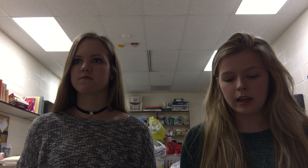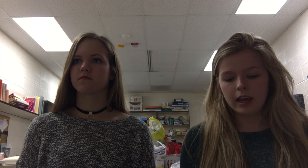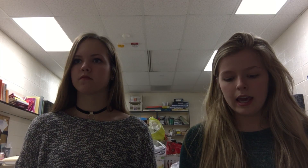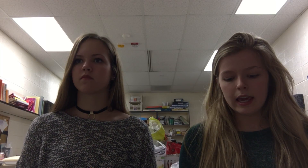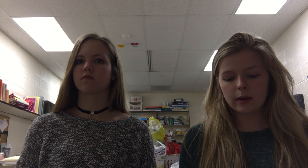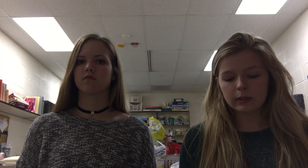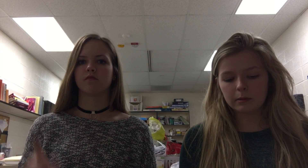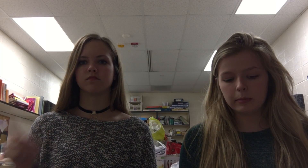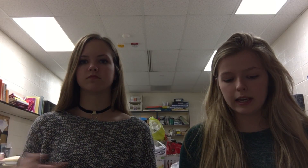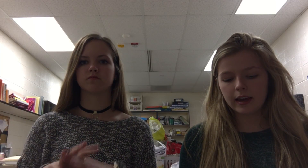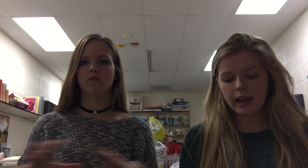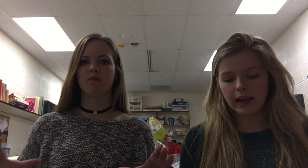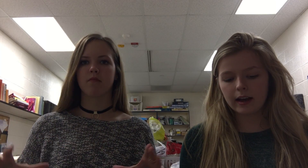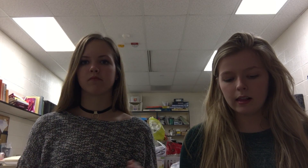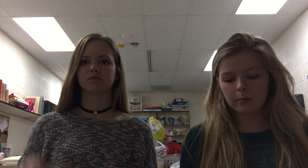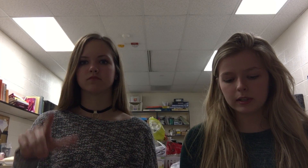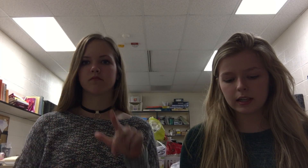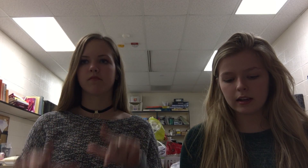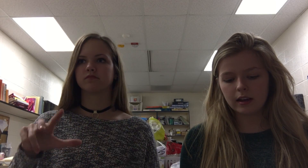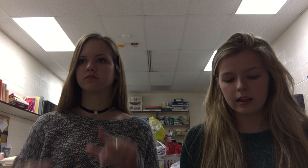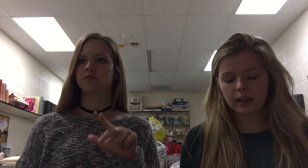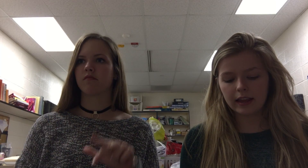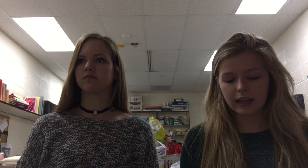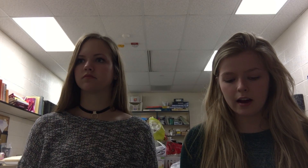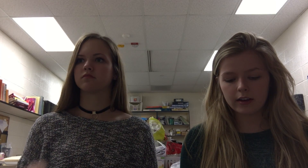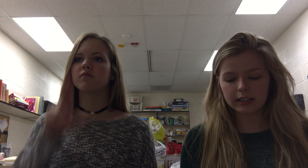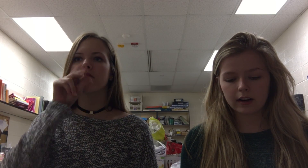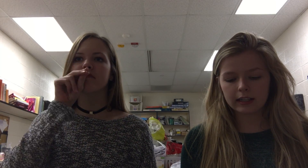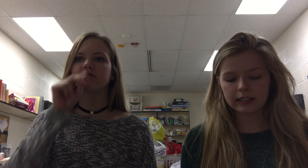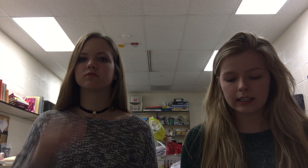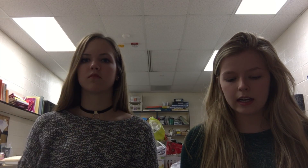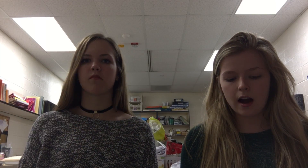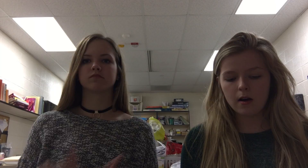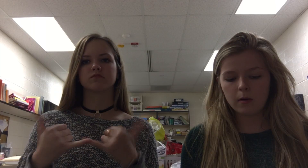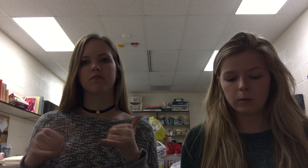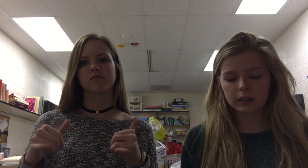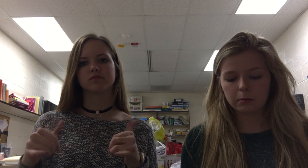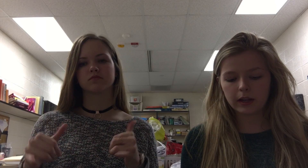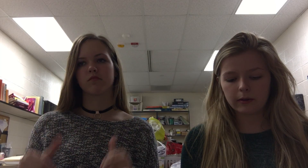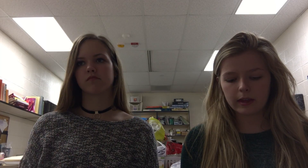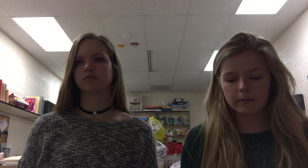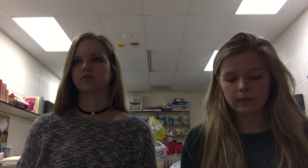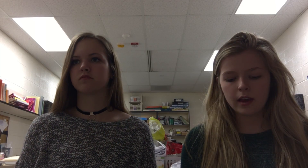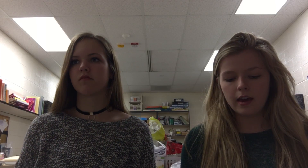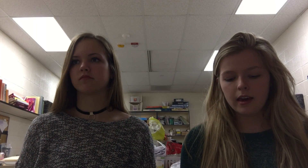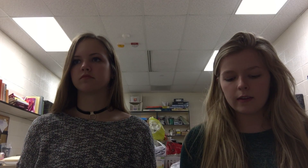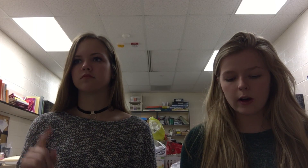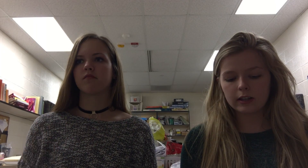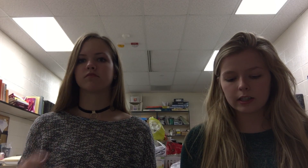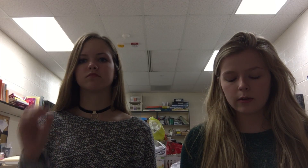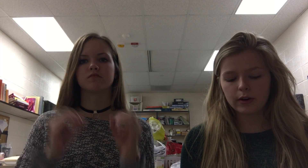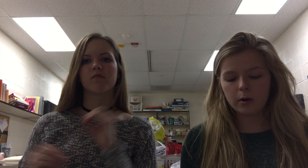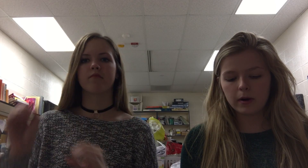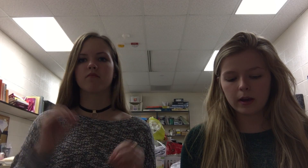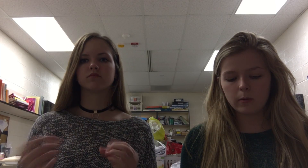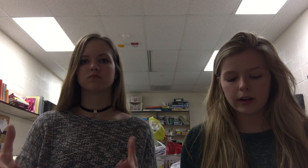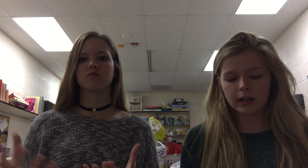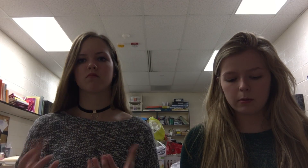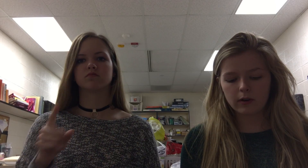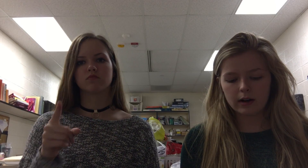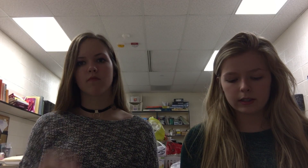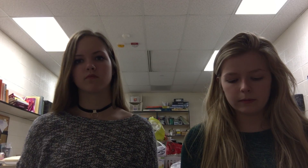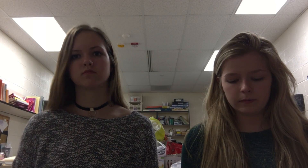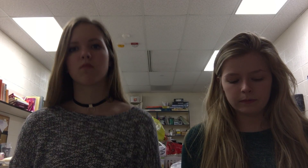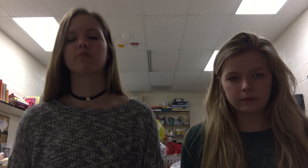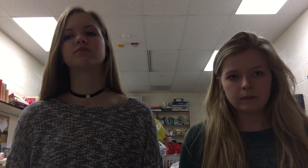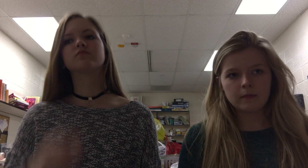them. He was big and clumsy, and the other ducklings did not want to play with him. He felt as though nobody wanted